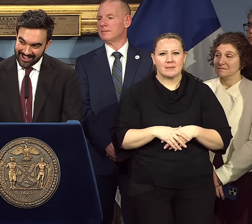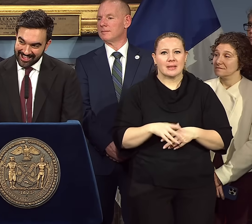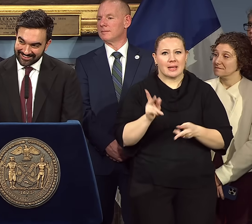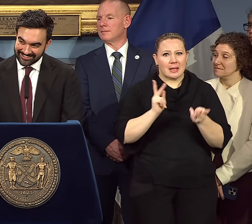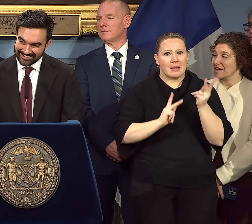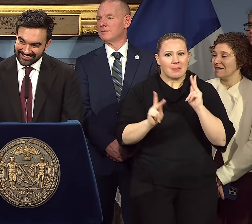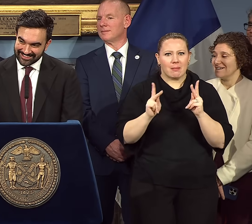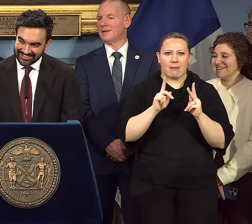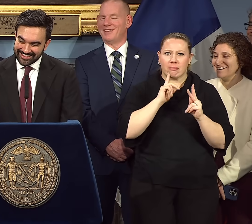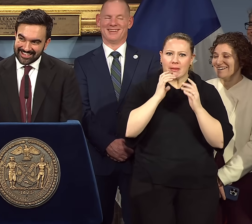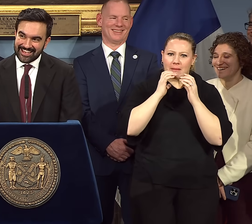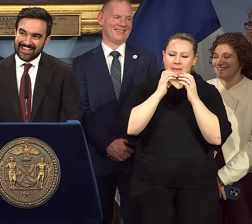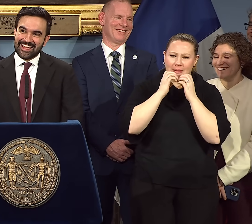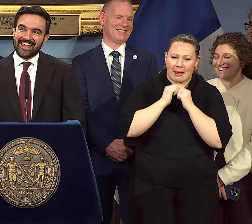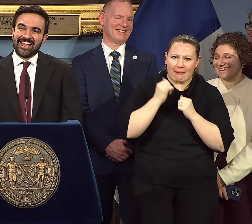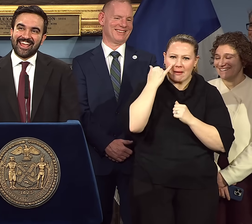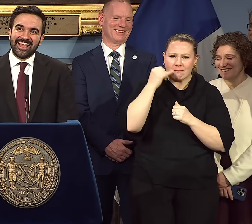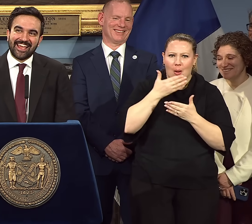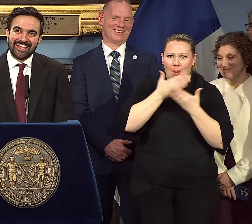don't wear a hat.